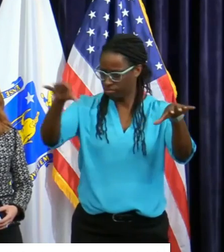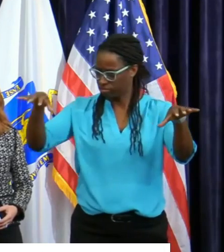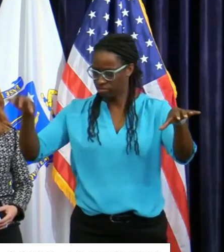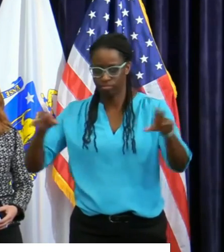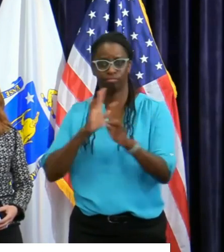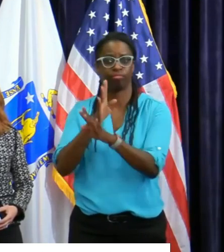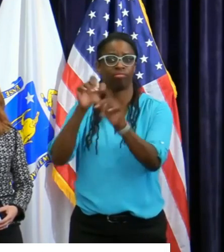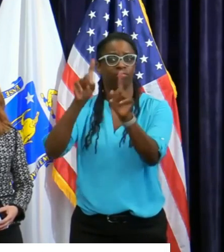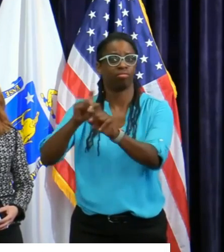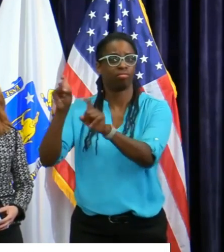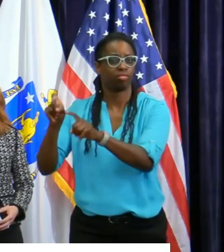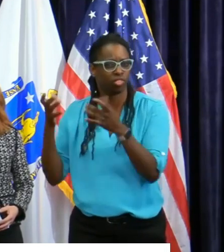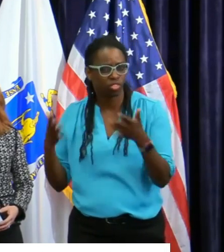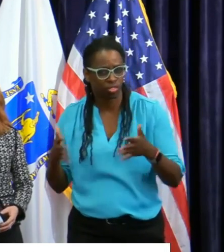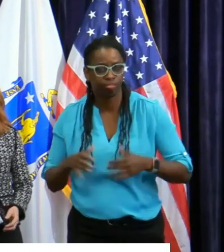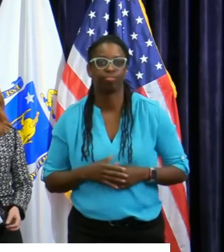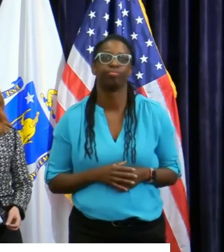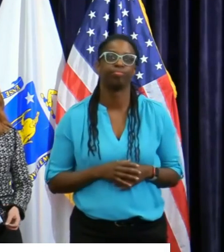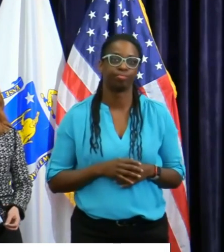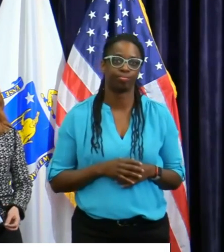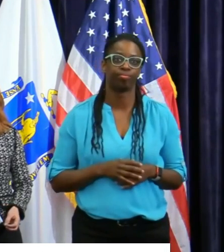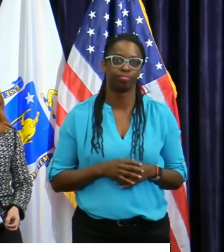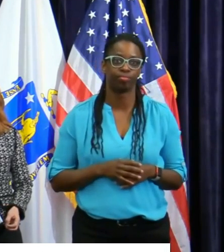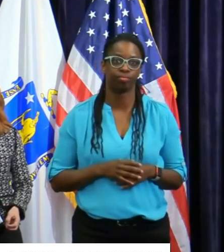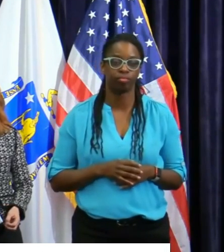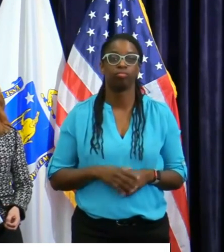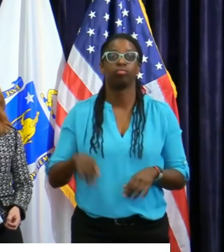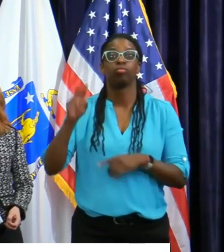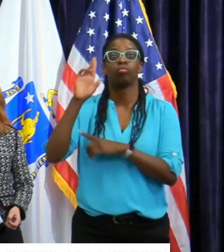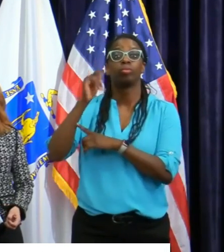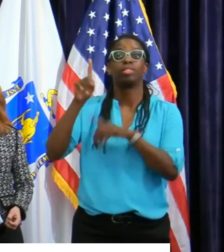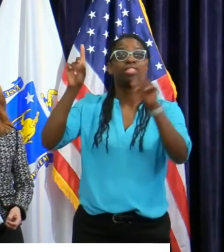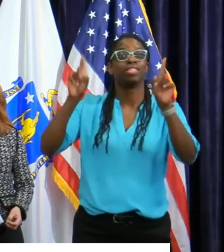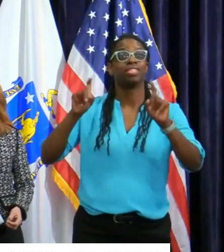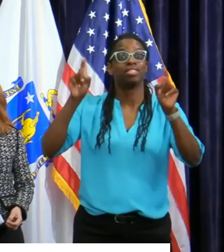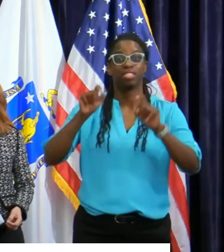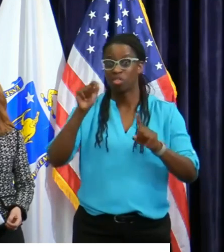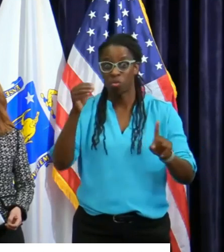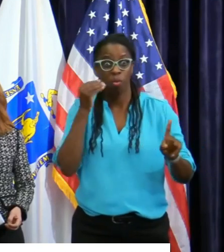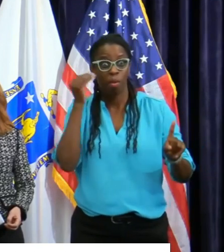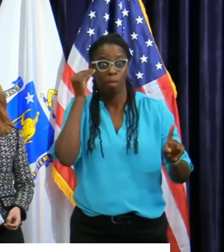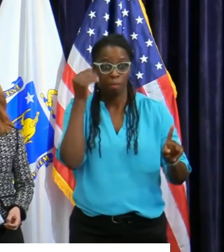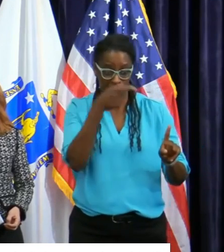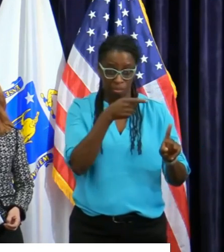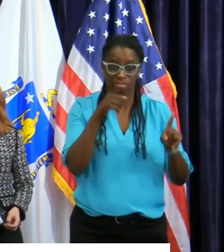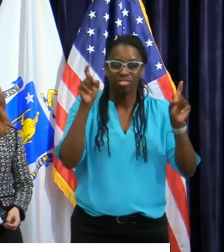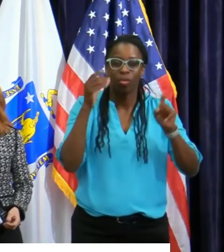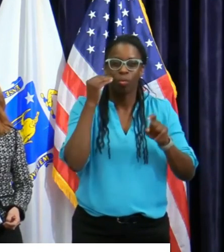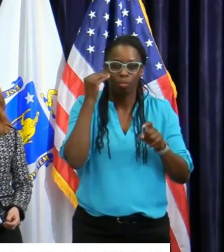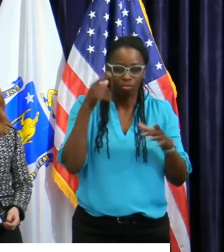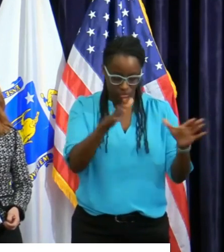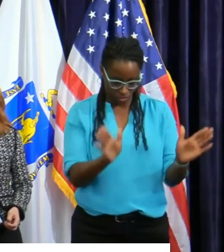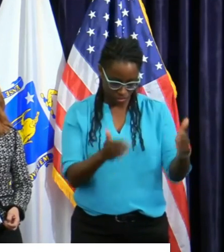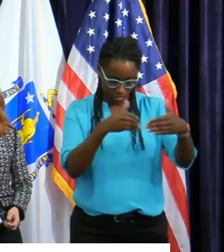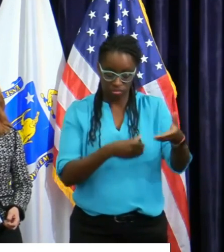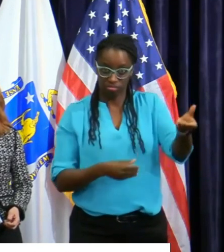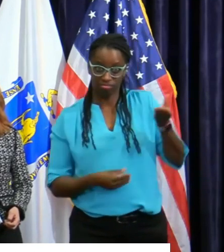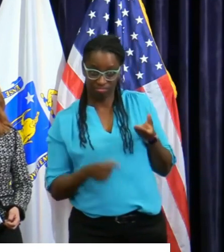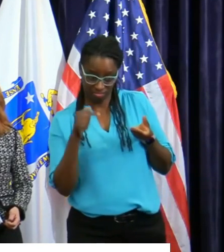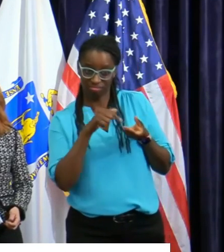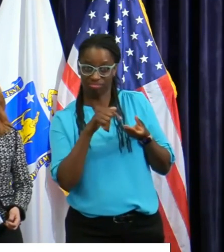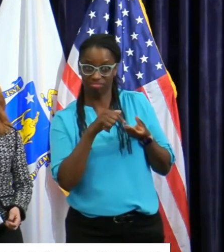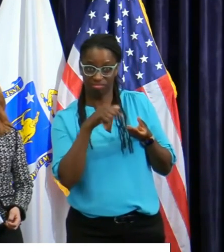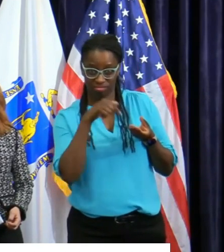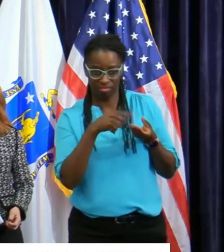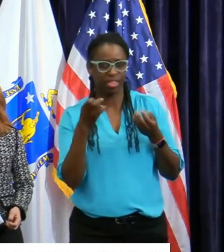Rapid at-home test kits are increasingly providing people with another easy and convenient option to get tested